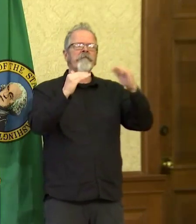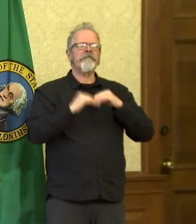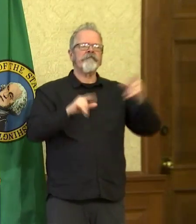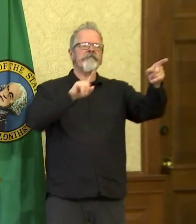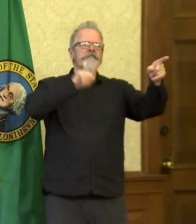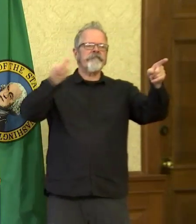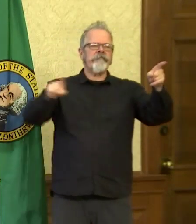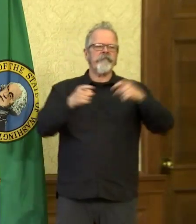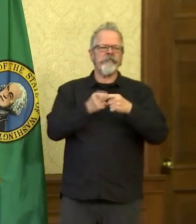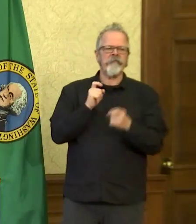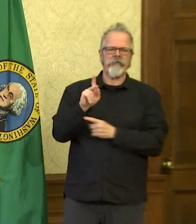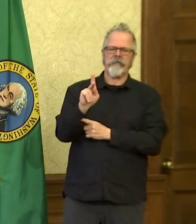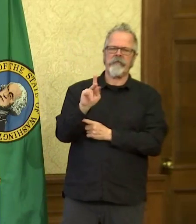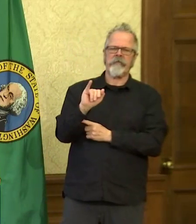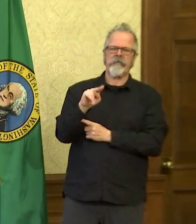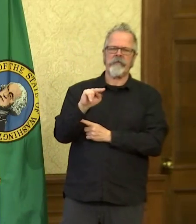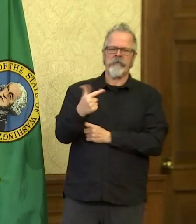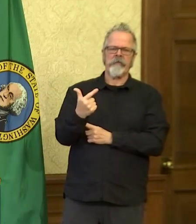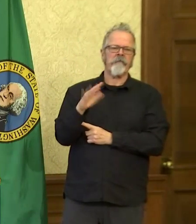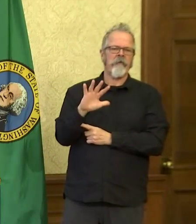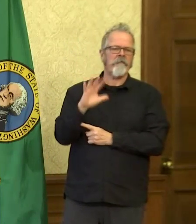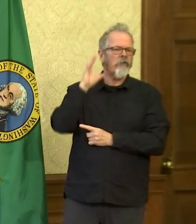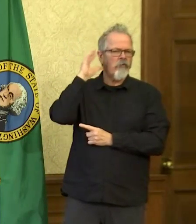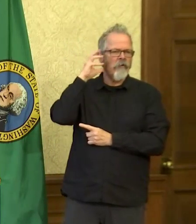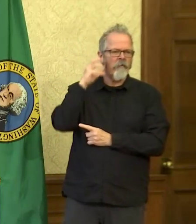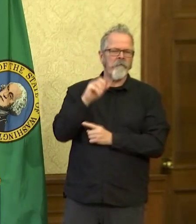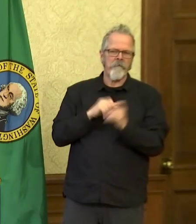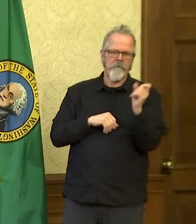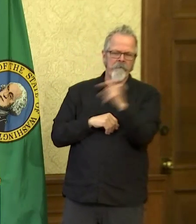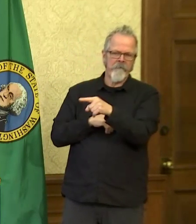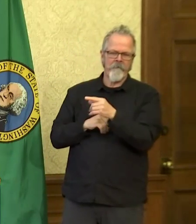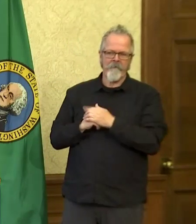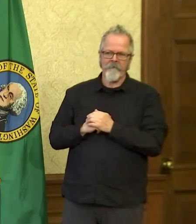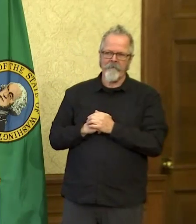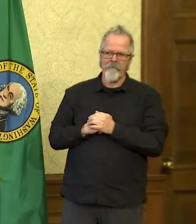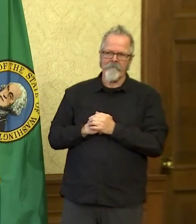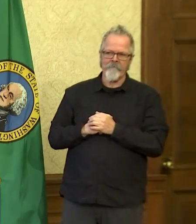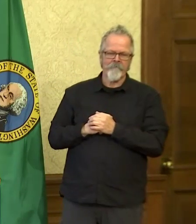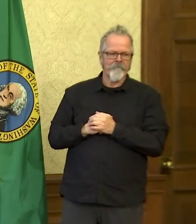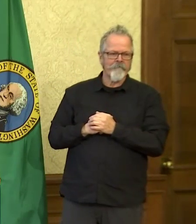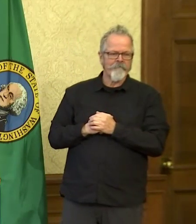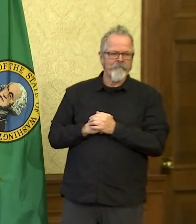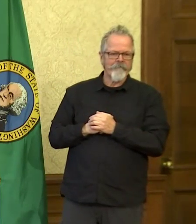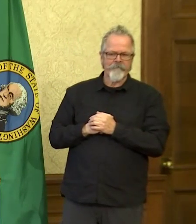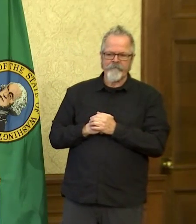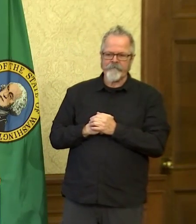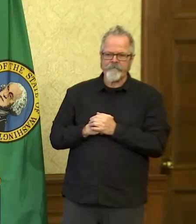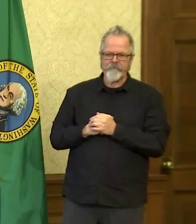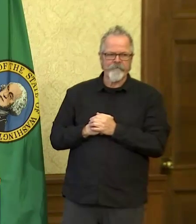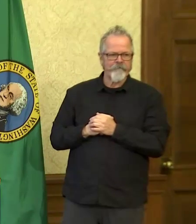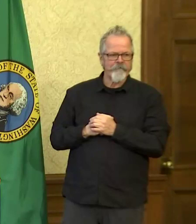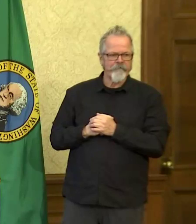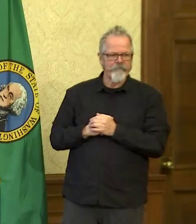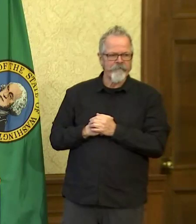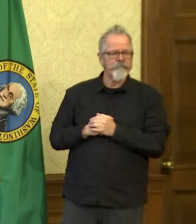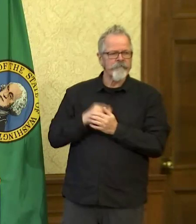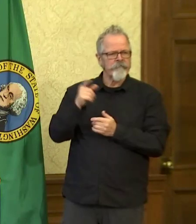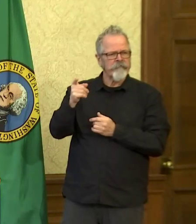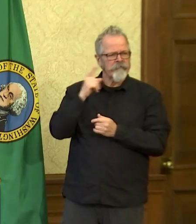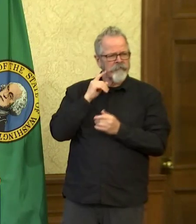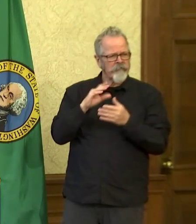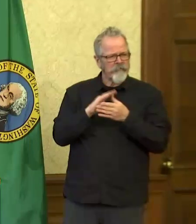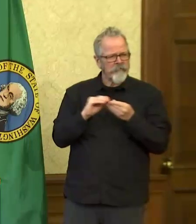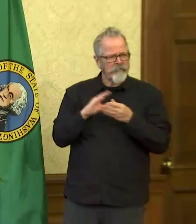Because obviously the state's losing money, everybody who works in construction is losing money. How much of an economic shot is this going to give